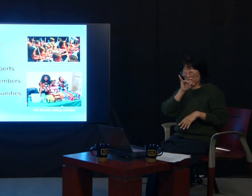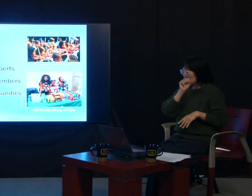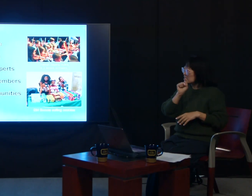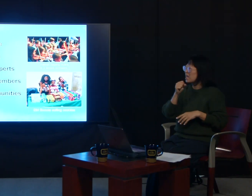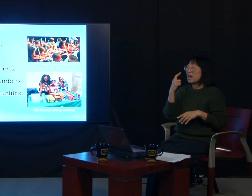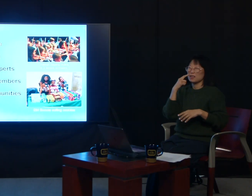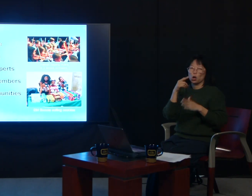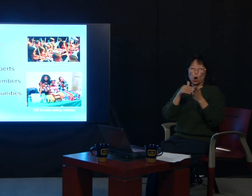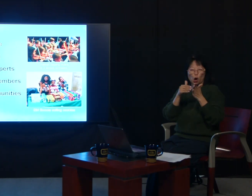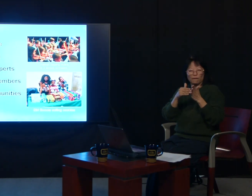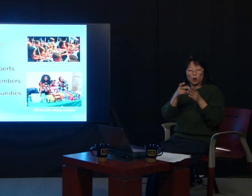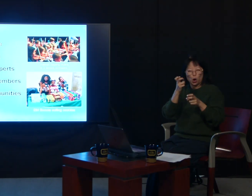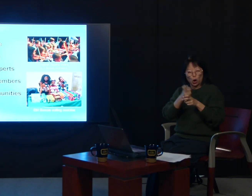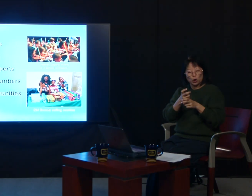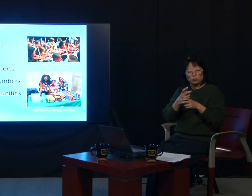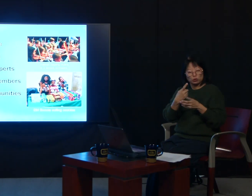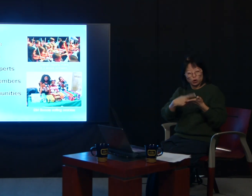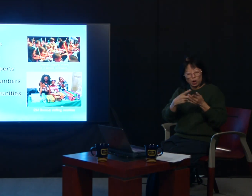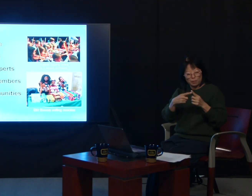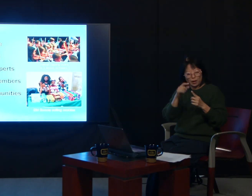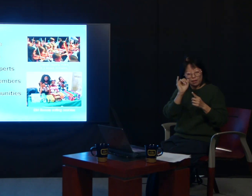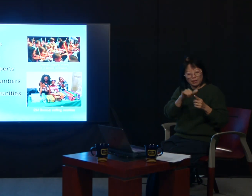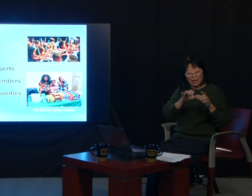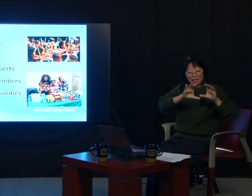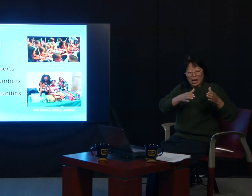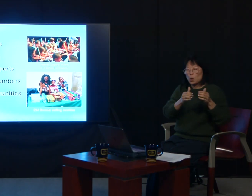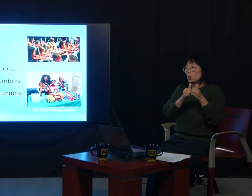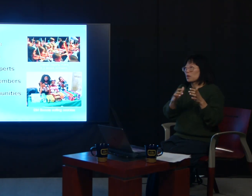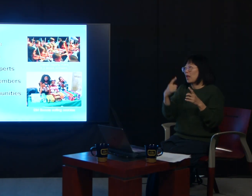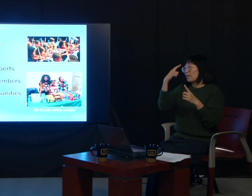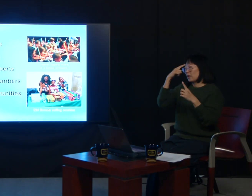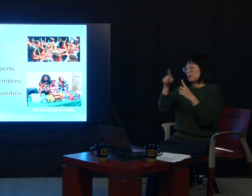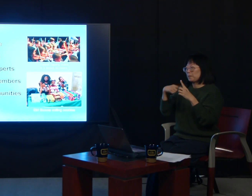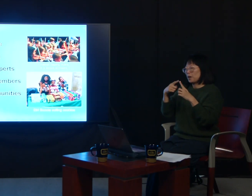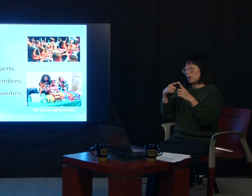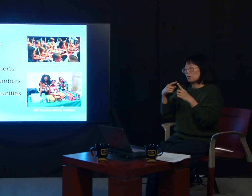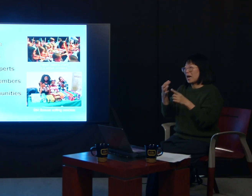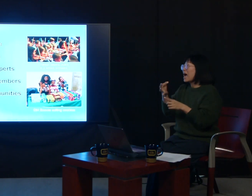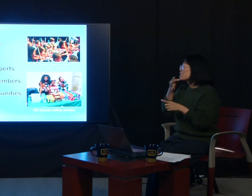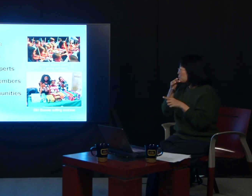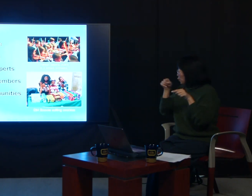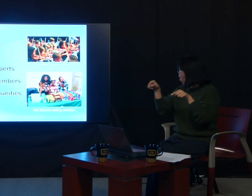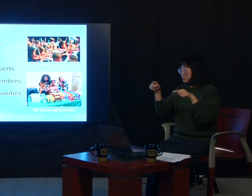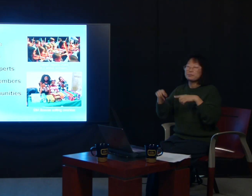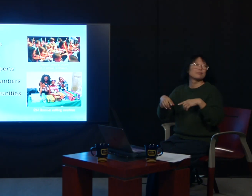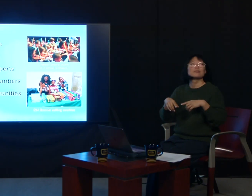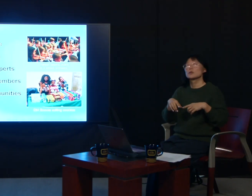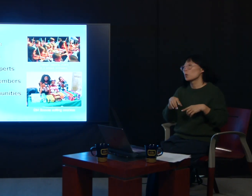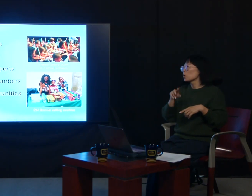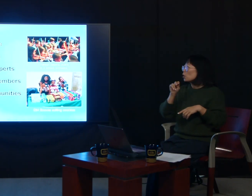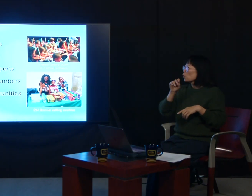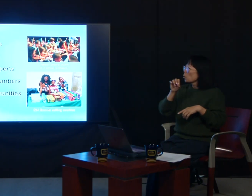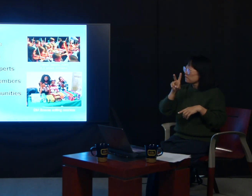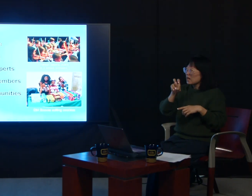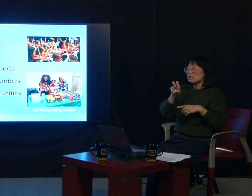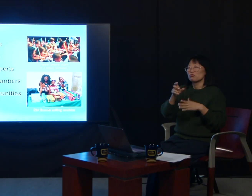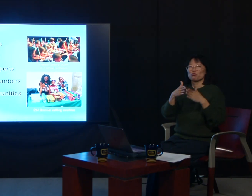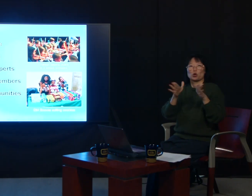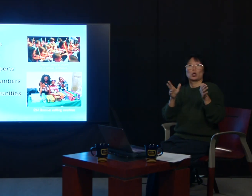Novice is often difficult to talk about a category without thinking about expert. So novice